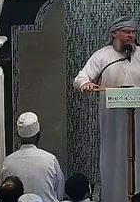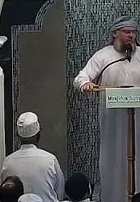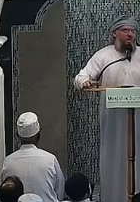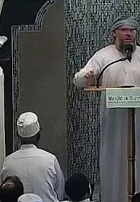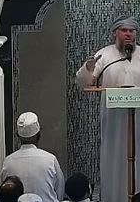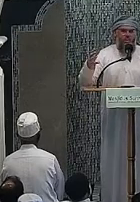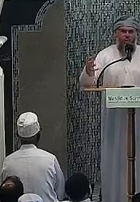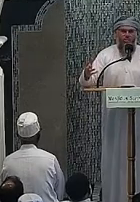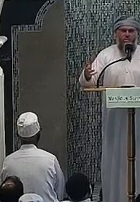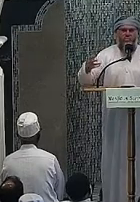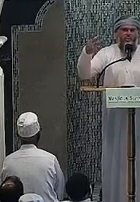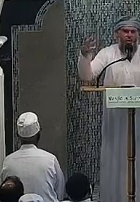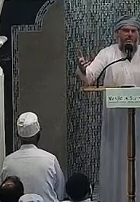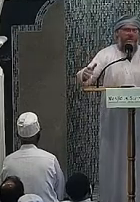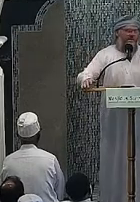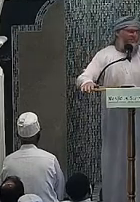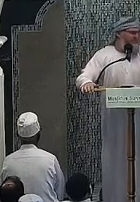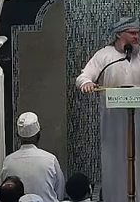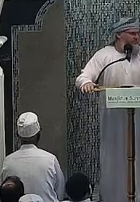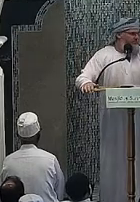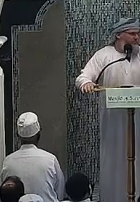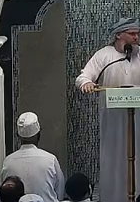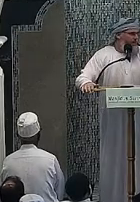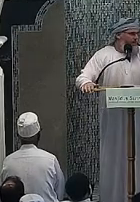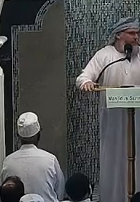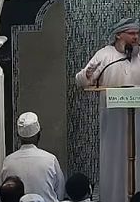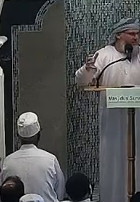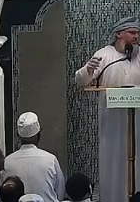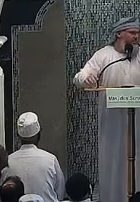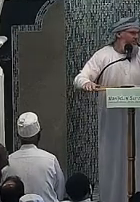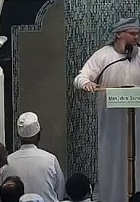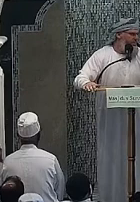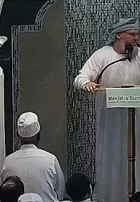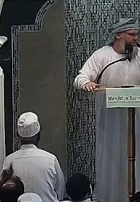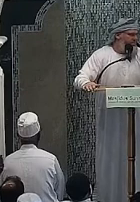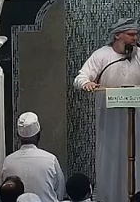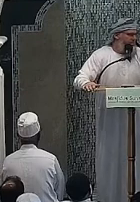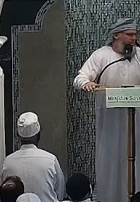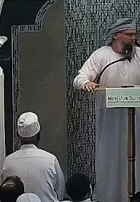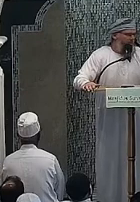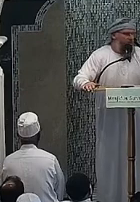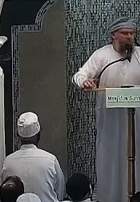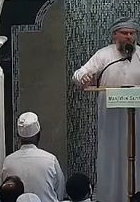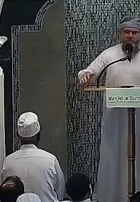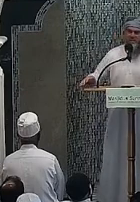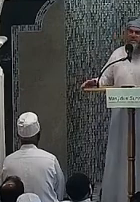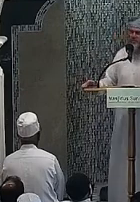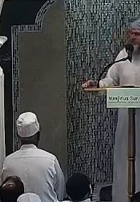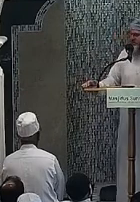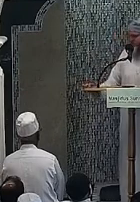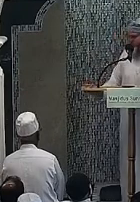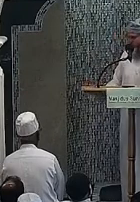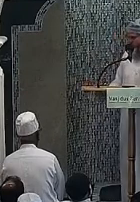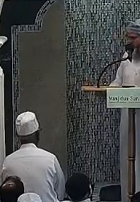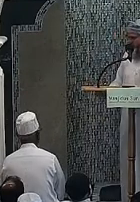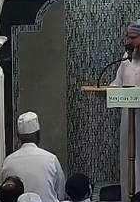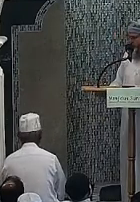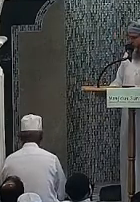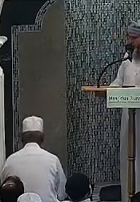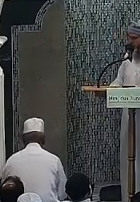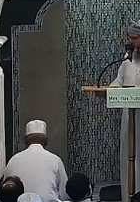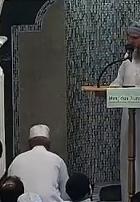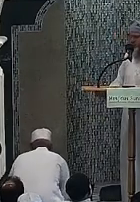accommodate our beloved deaf community. So without any further ado, I call on